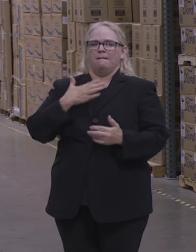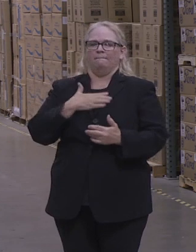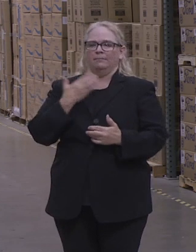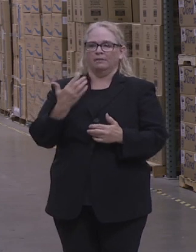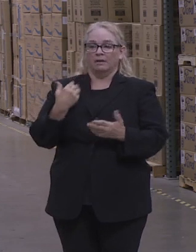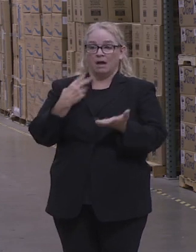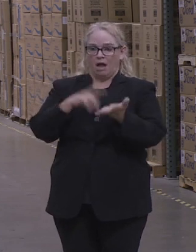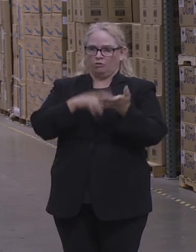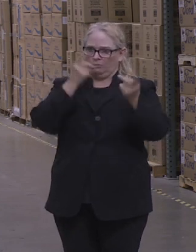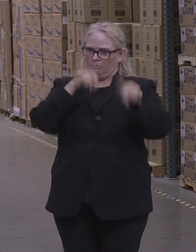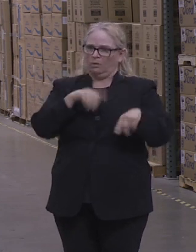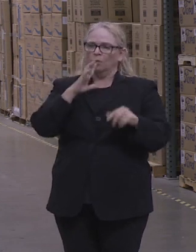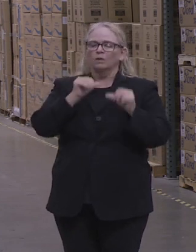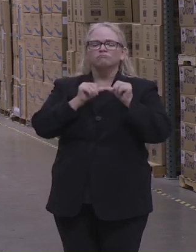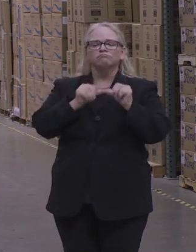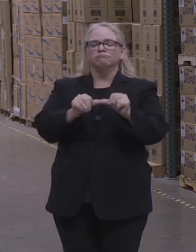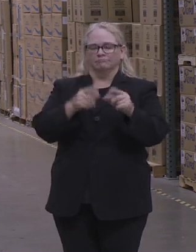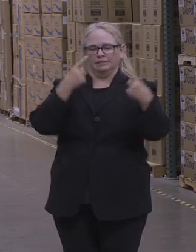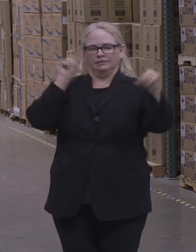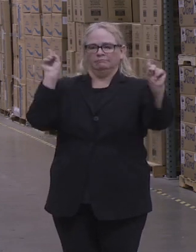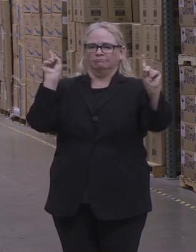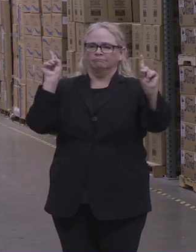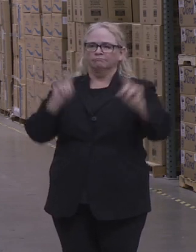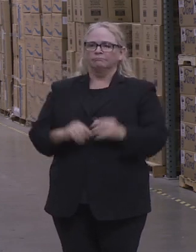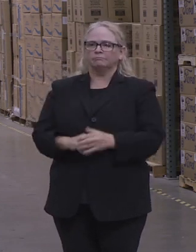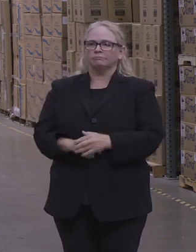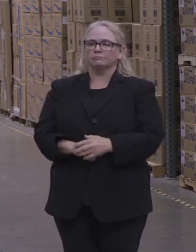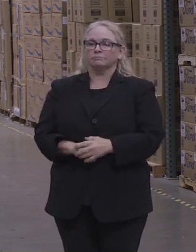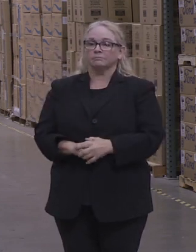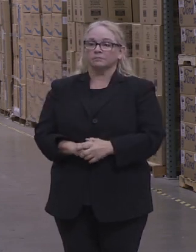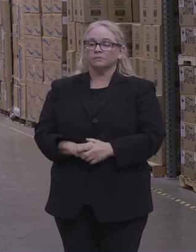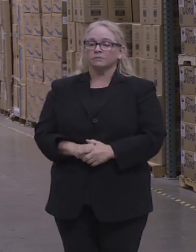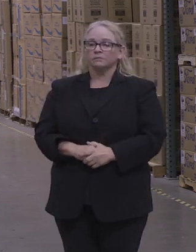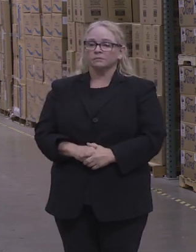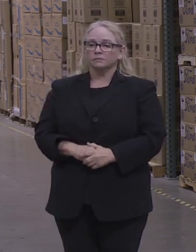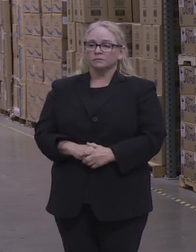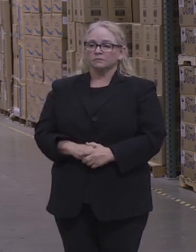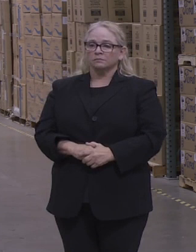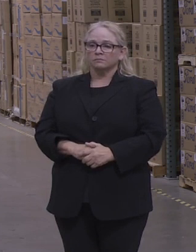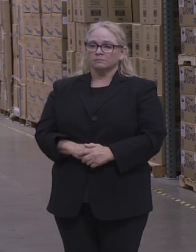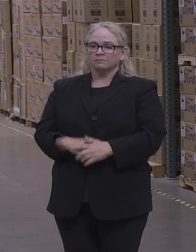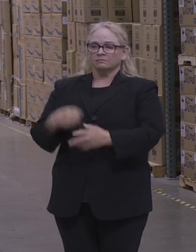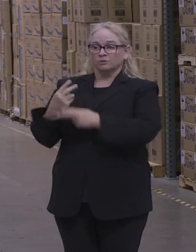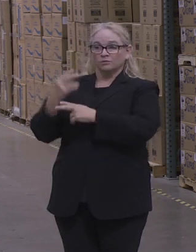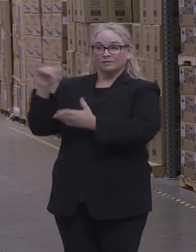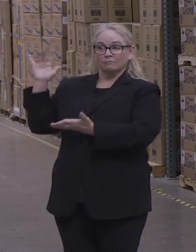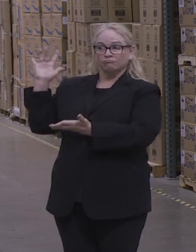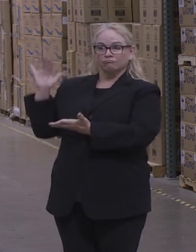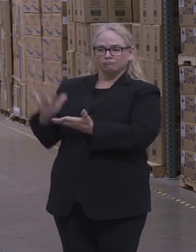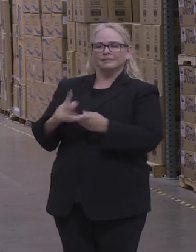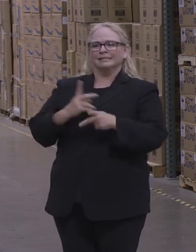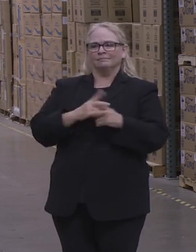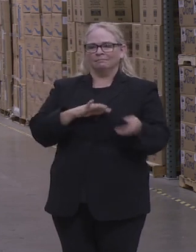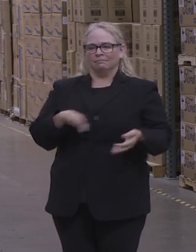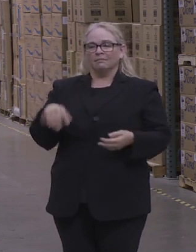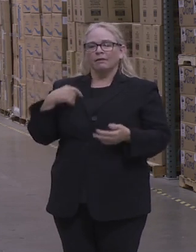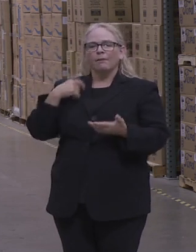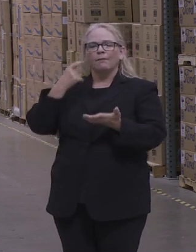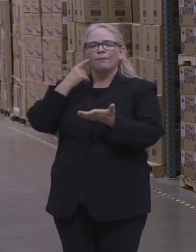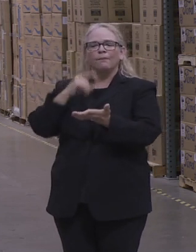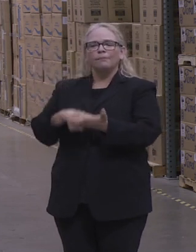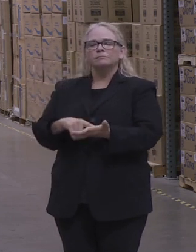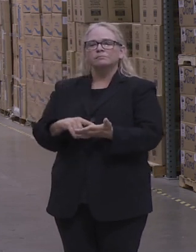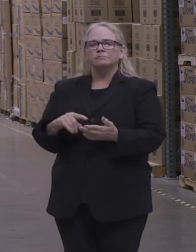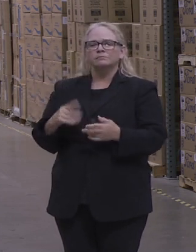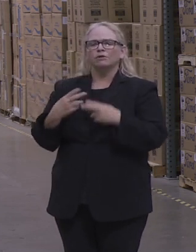contract and our ability to draw down those assets. There was a little bit of delay with what we referred to as a NIOSH certification